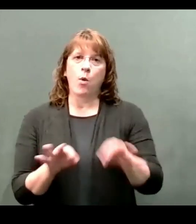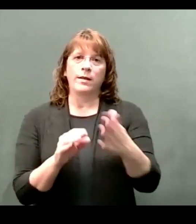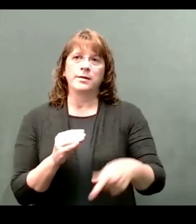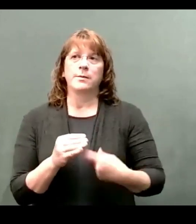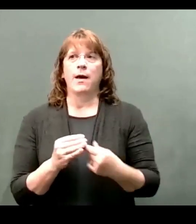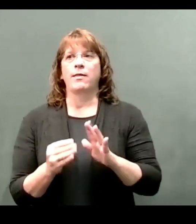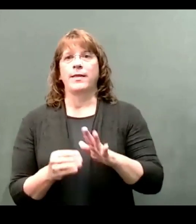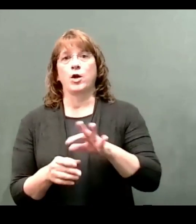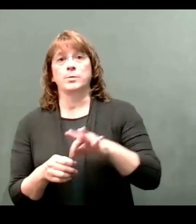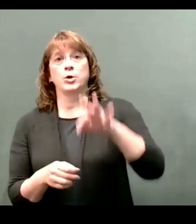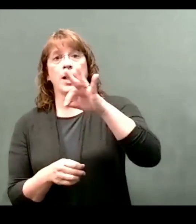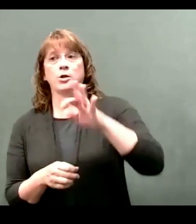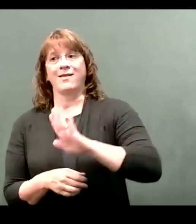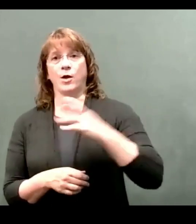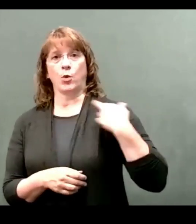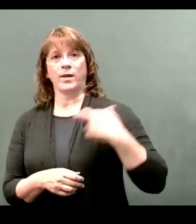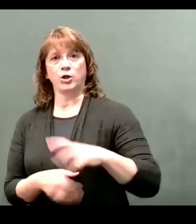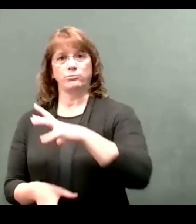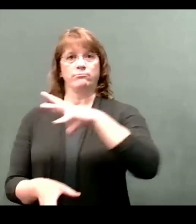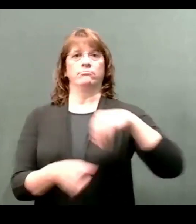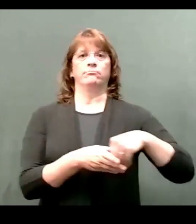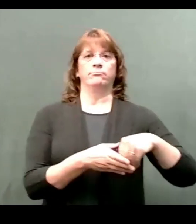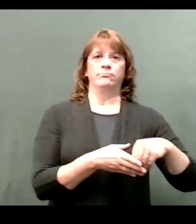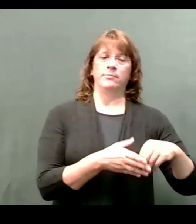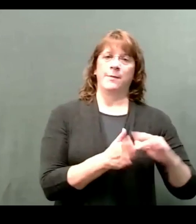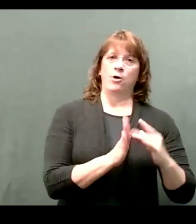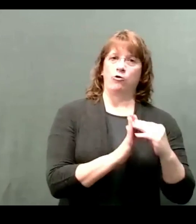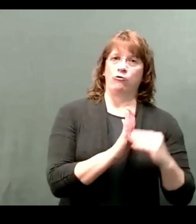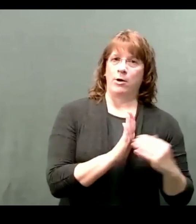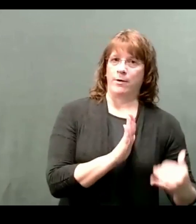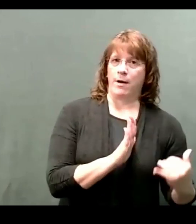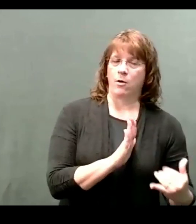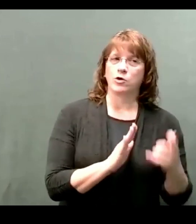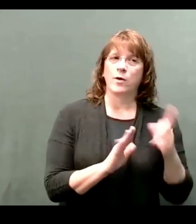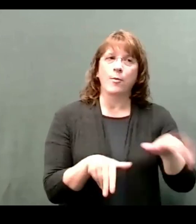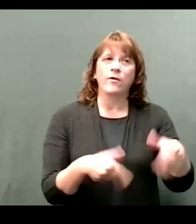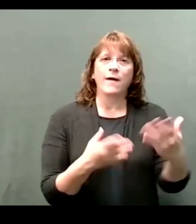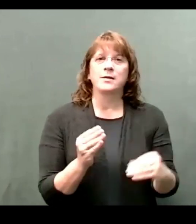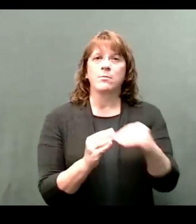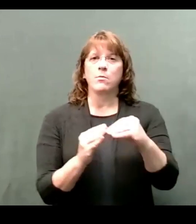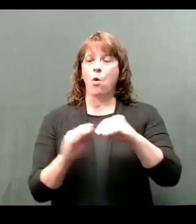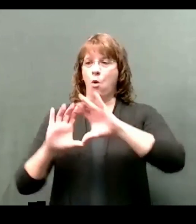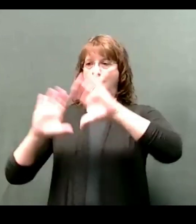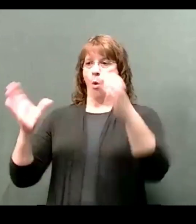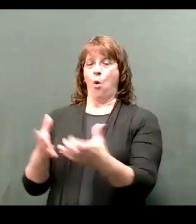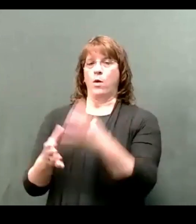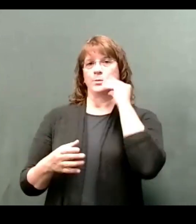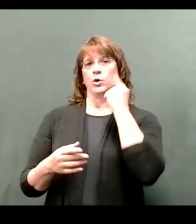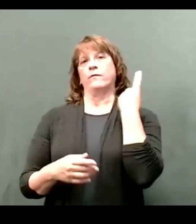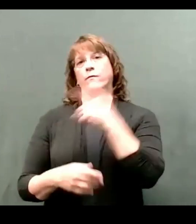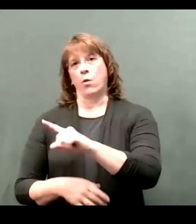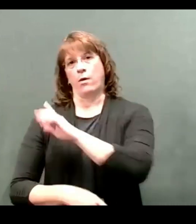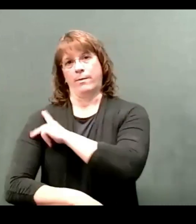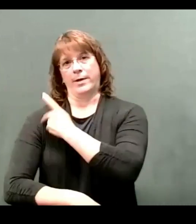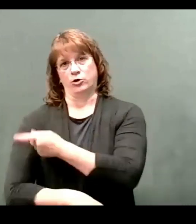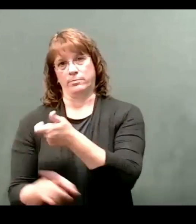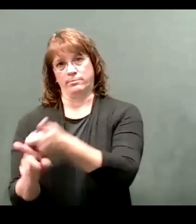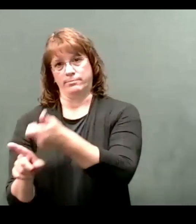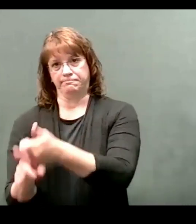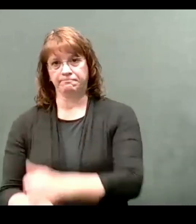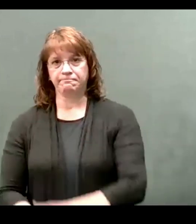spirituality or religion. All of those things really help us provide a much more holistic experience for our patient.